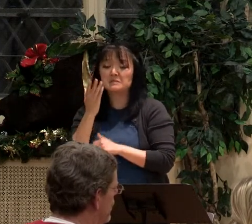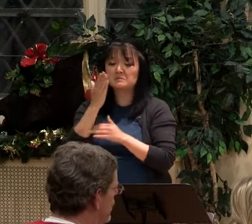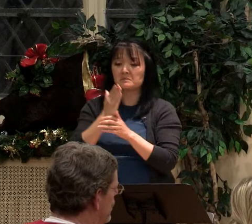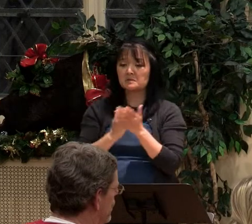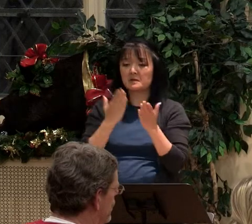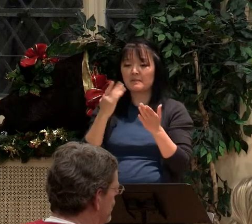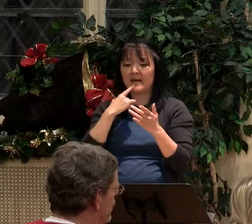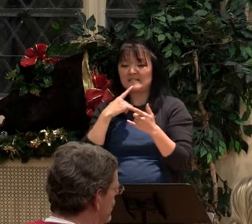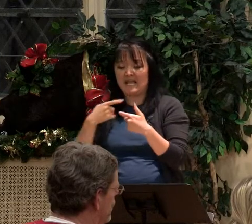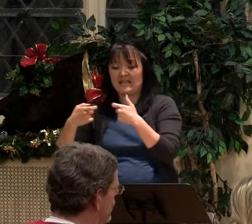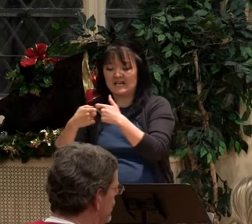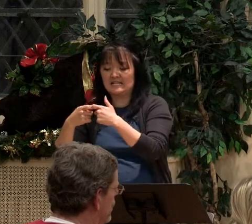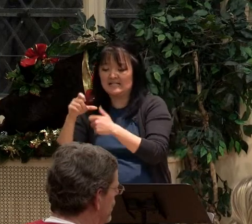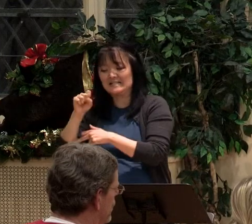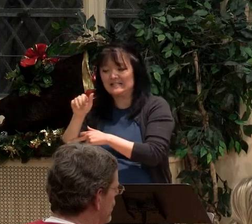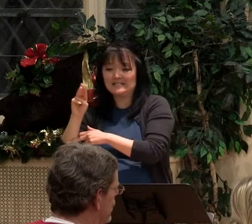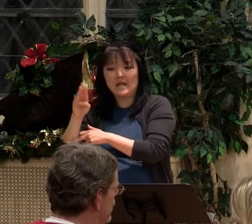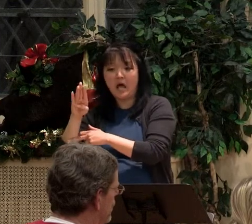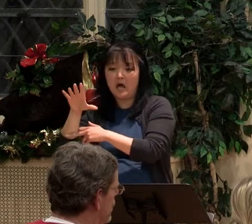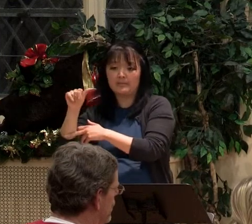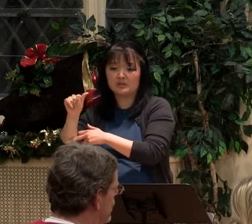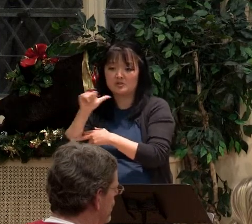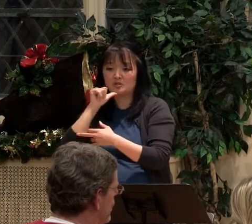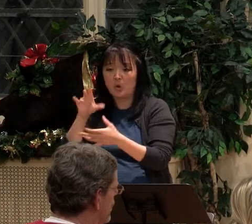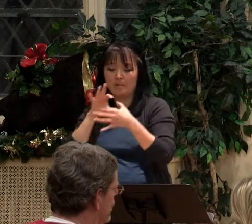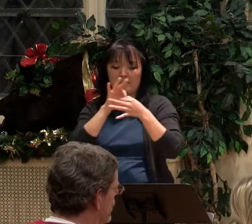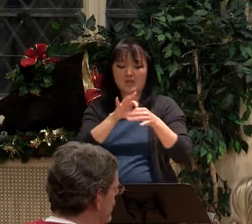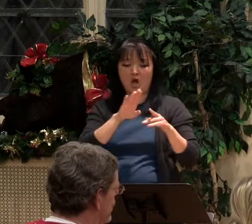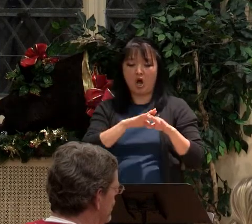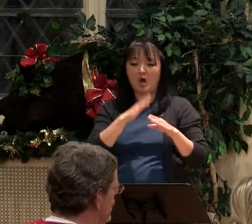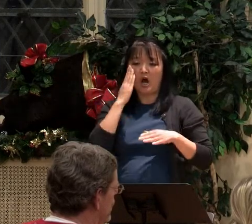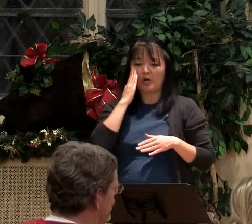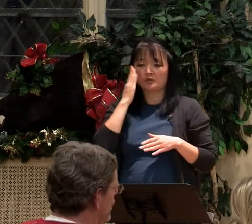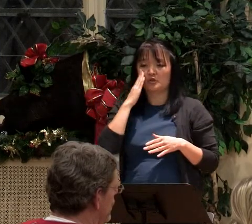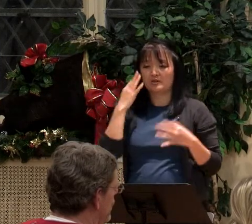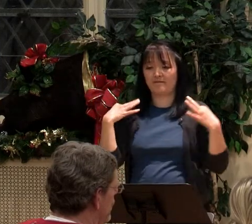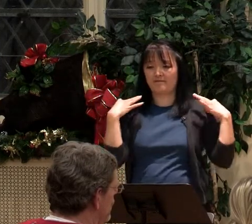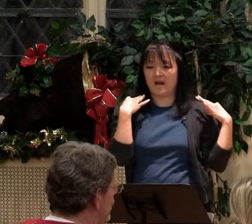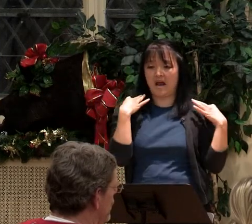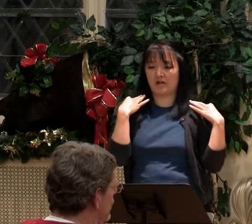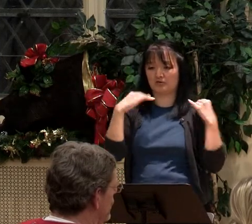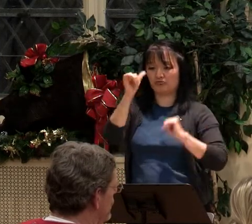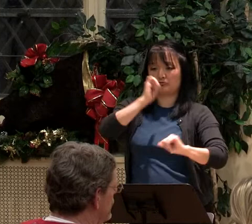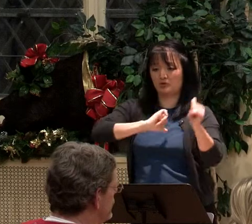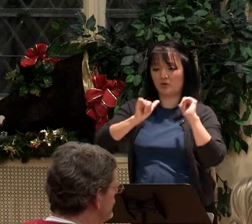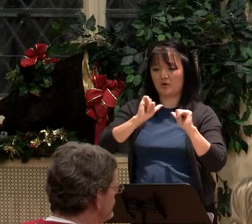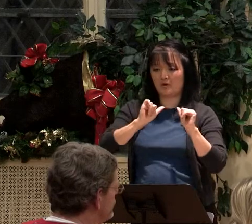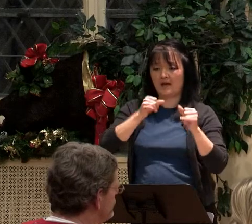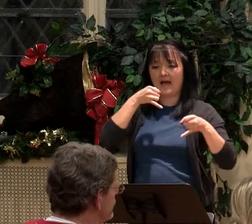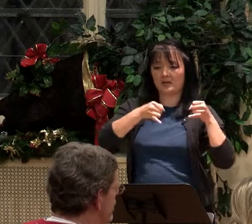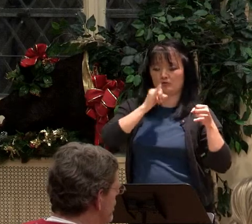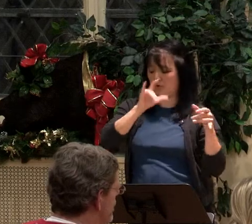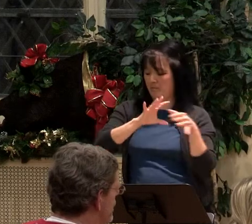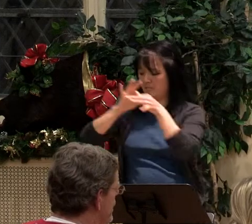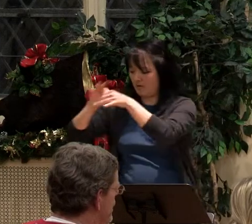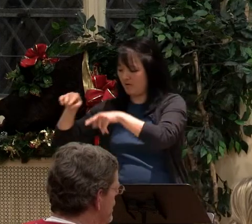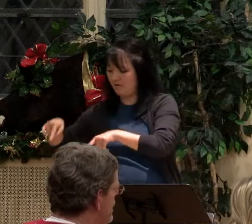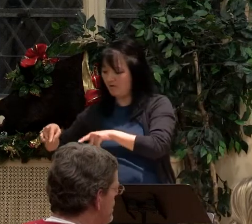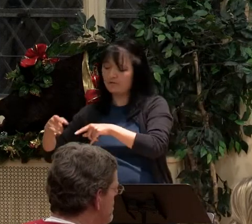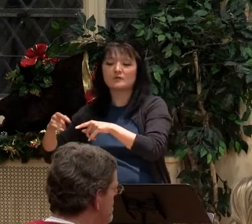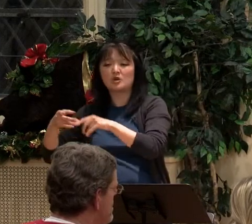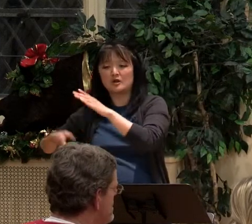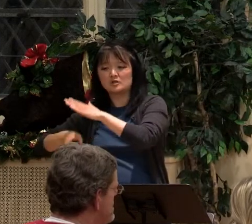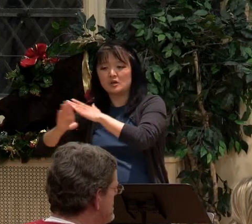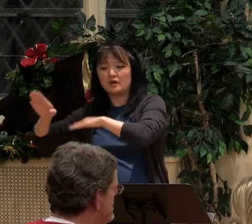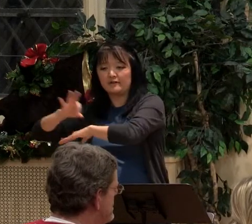that Adidas Sambas do not belong on runways, or that high heels do not belong on soccer fields,